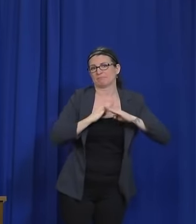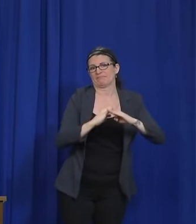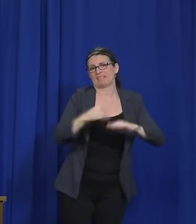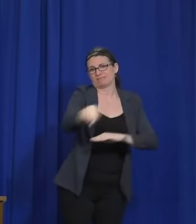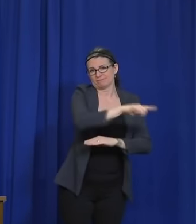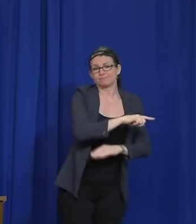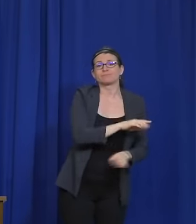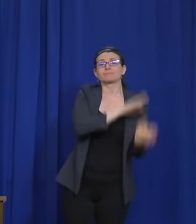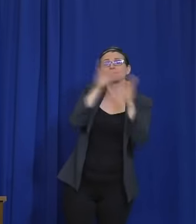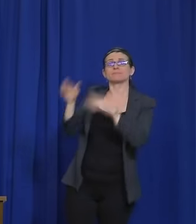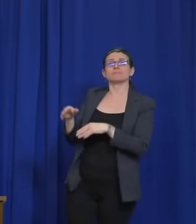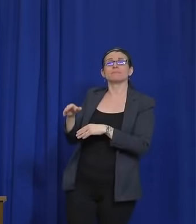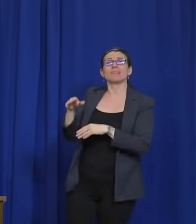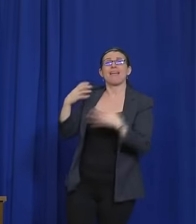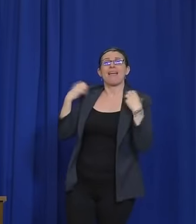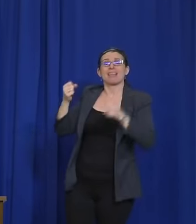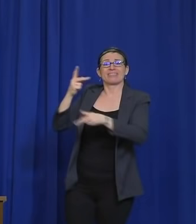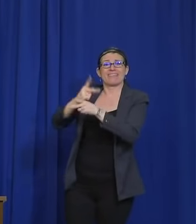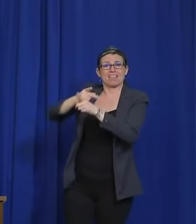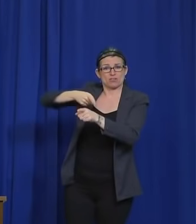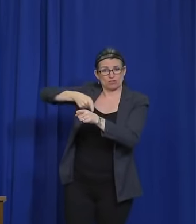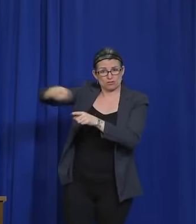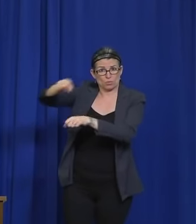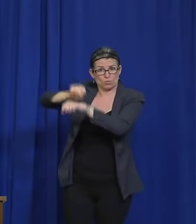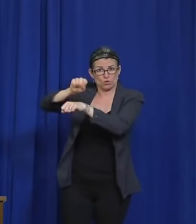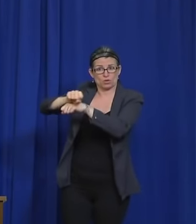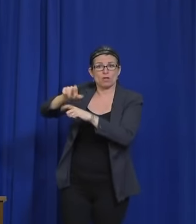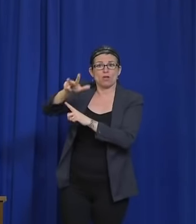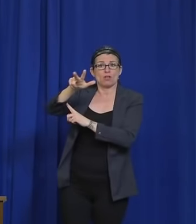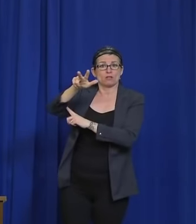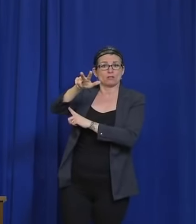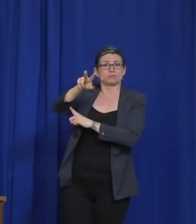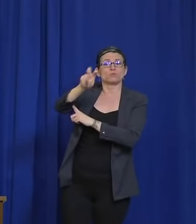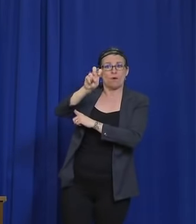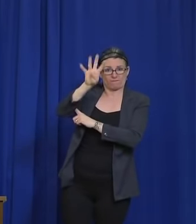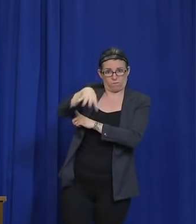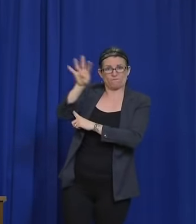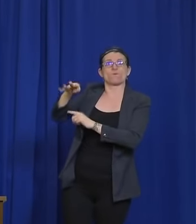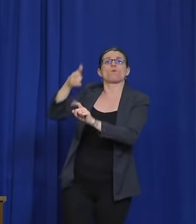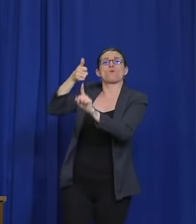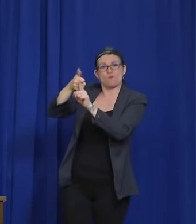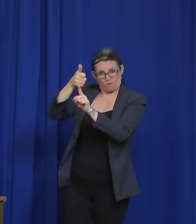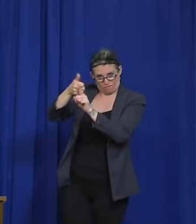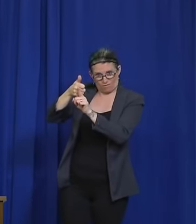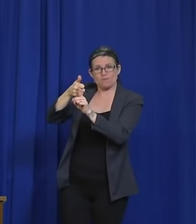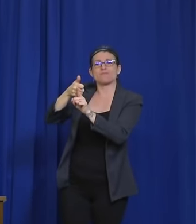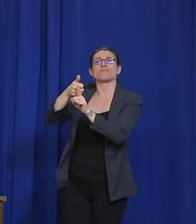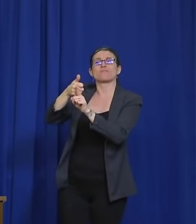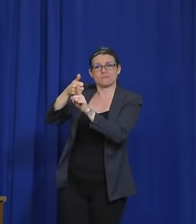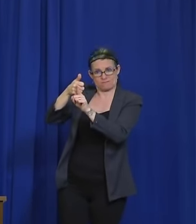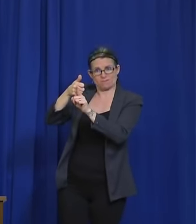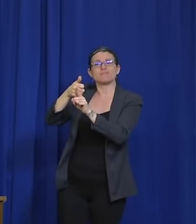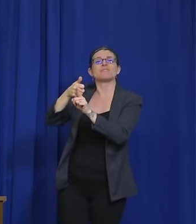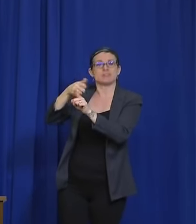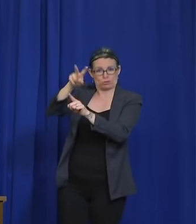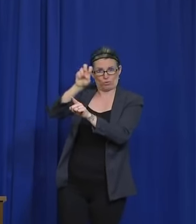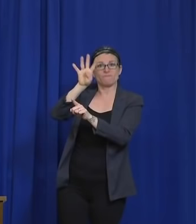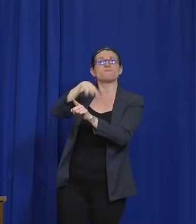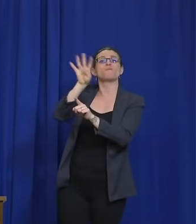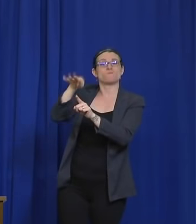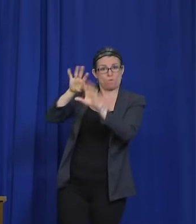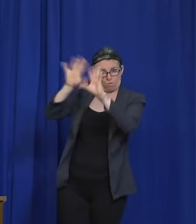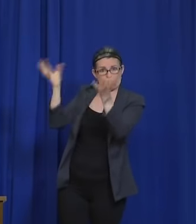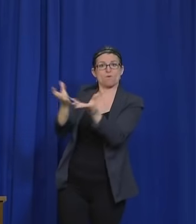reported in our long-term care outbreak numbers. and we have no significant updates in terms of